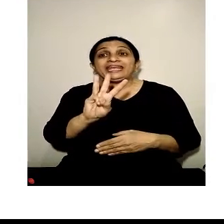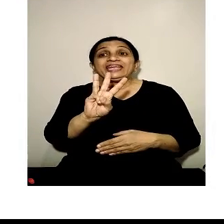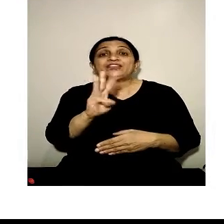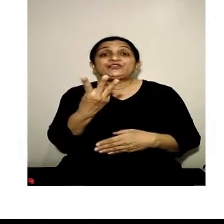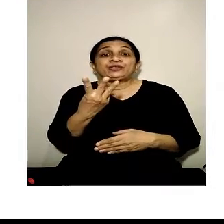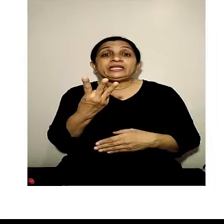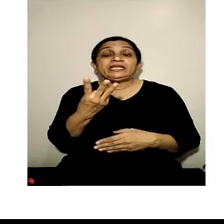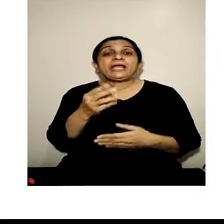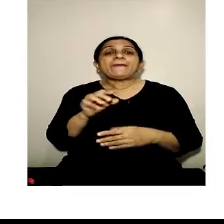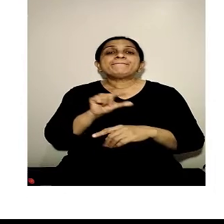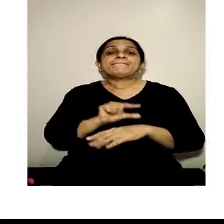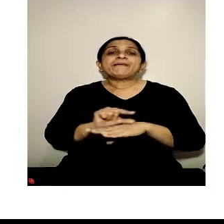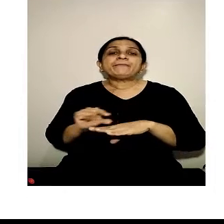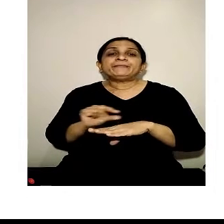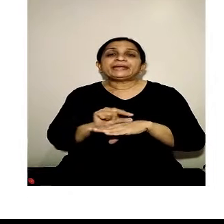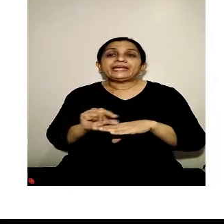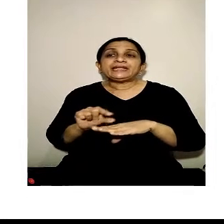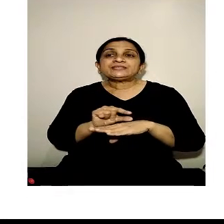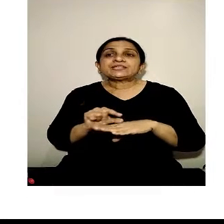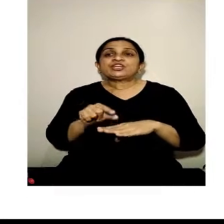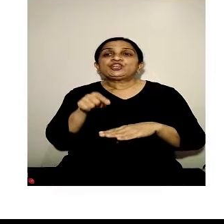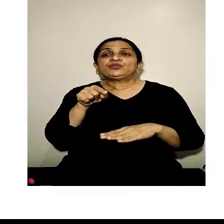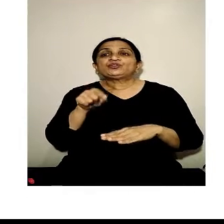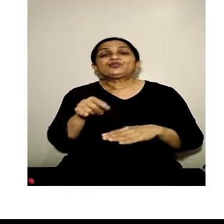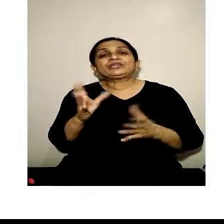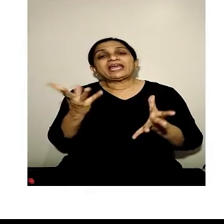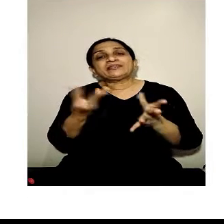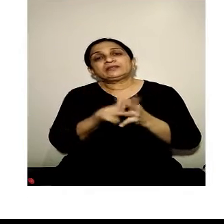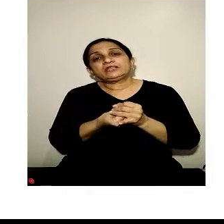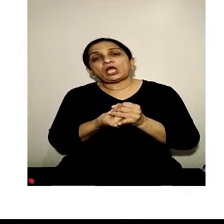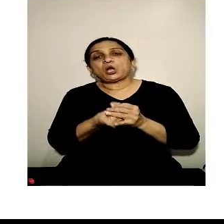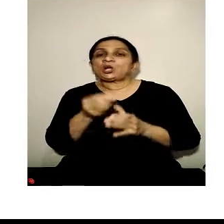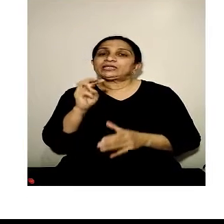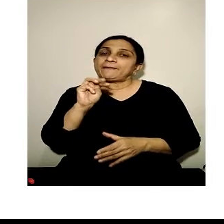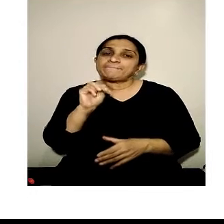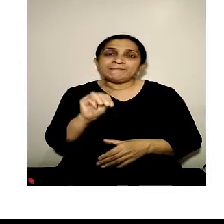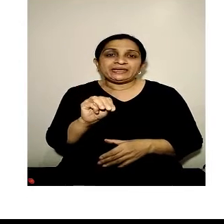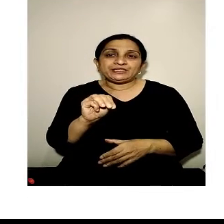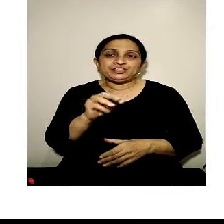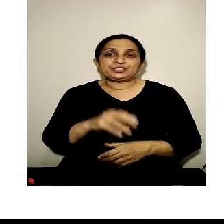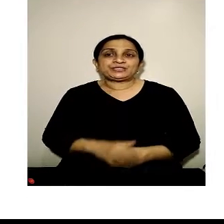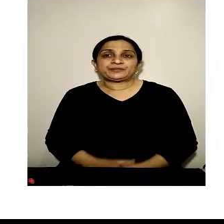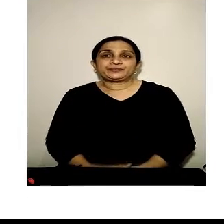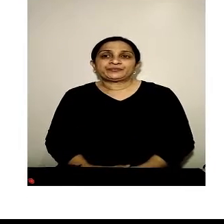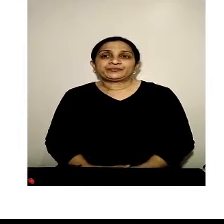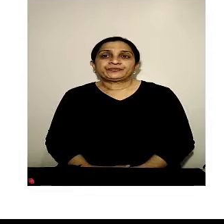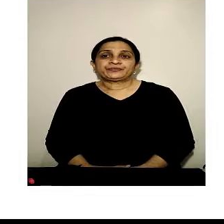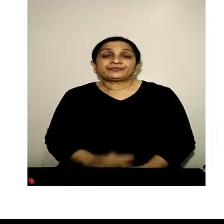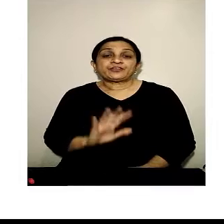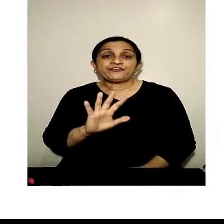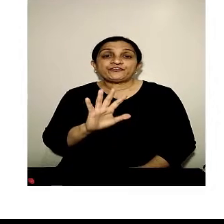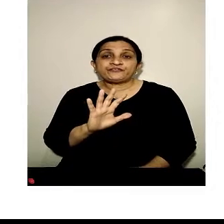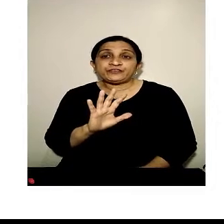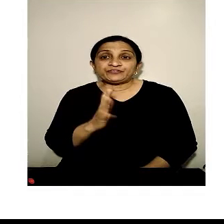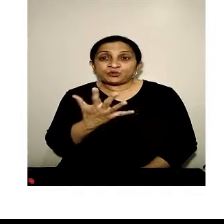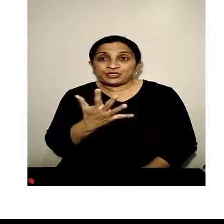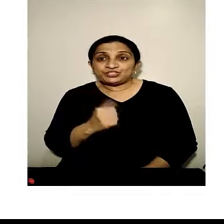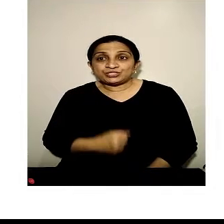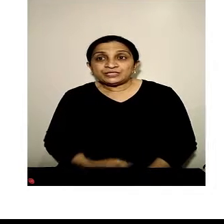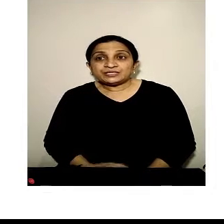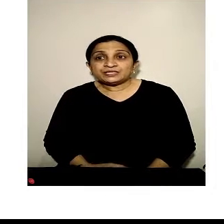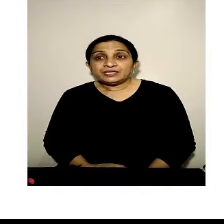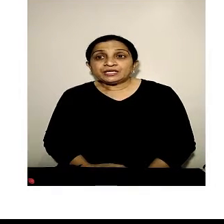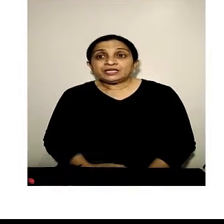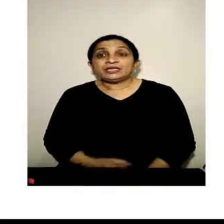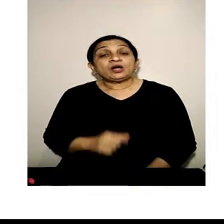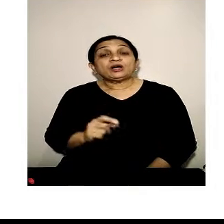surrounded by three membranes. Together they are called the meninges. Fifth